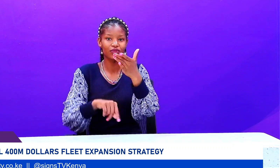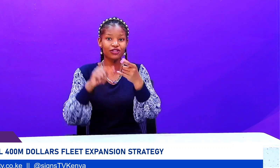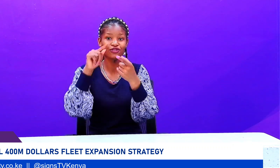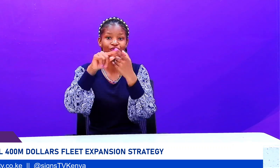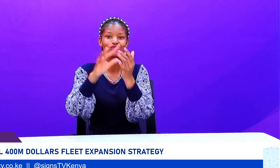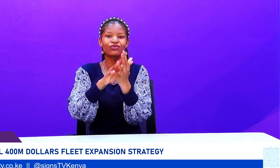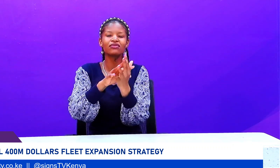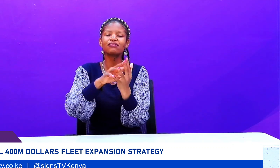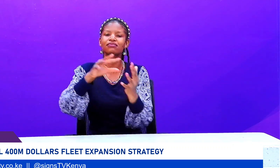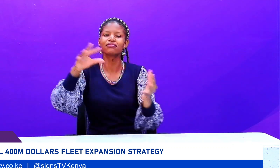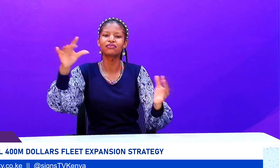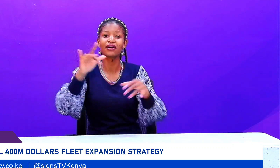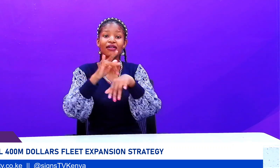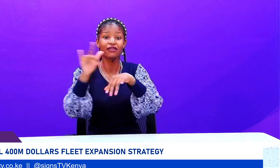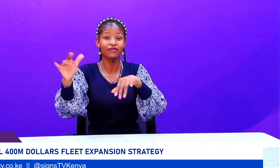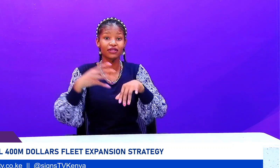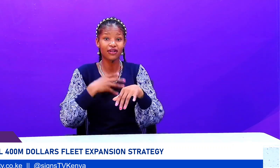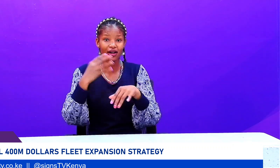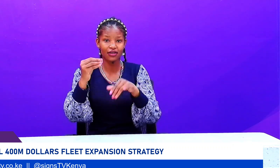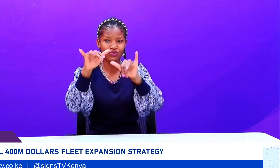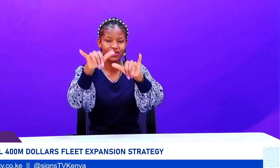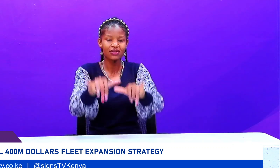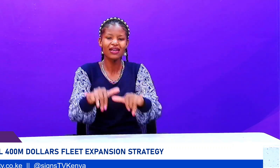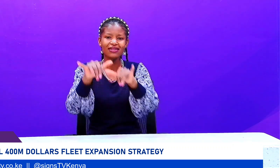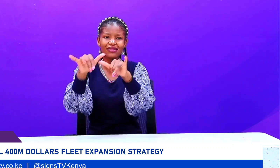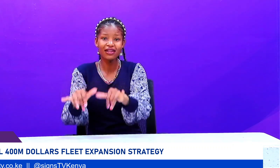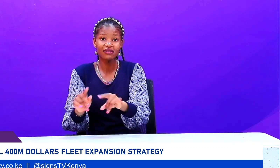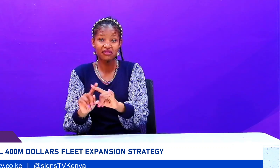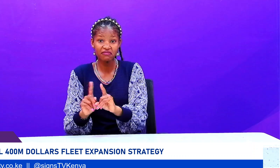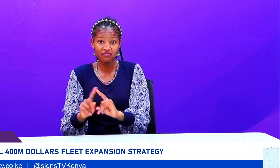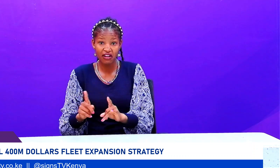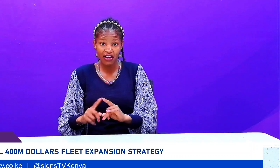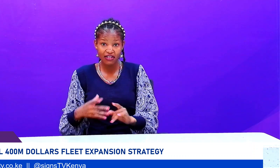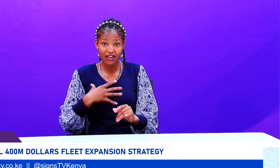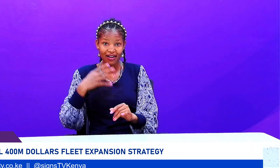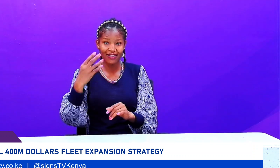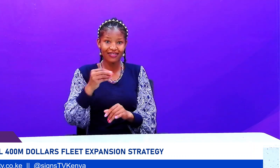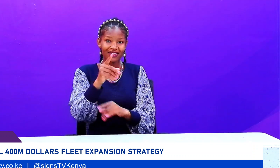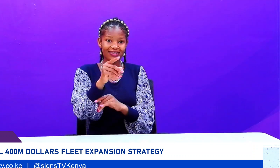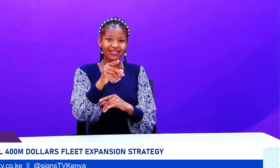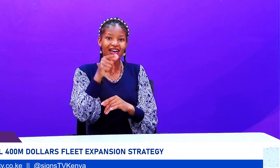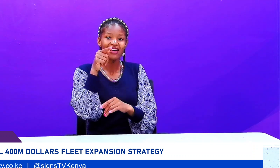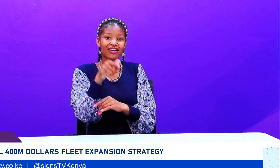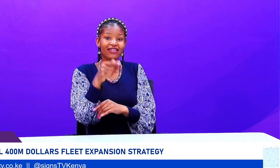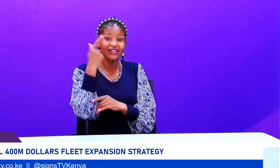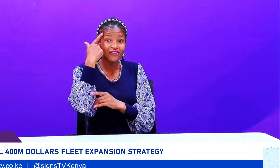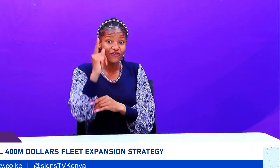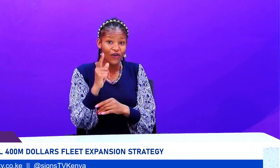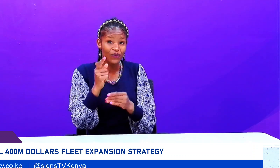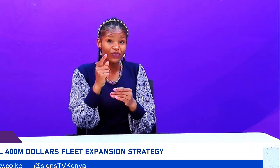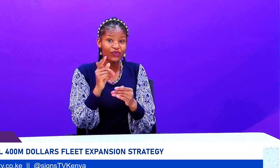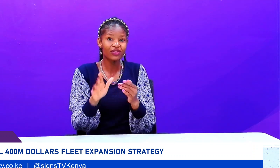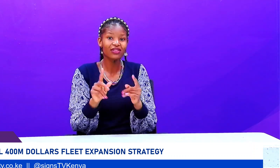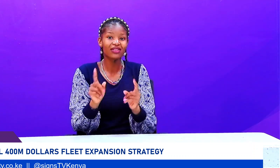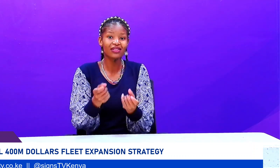The decision is aiming to increase efficiency and staying relevant and competitive in a